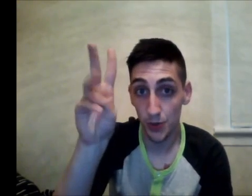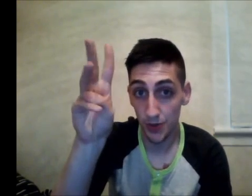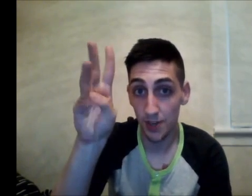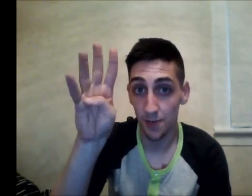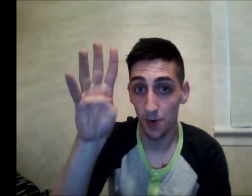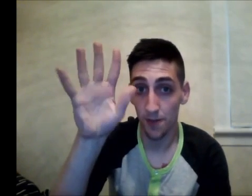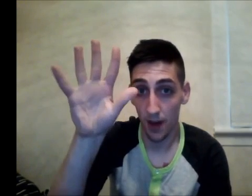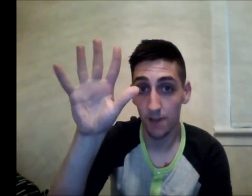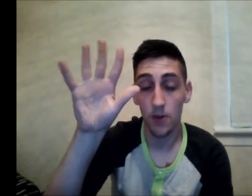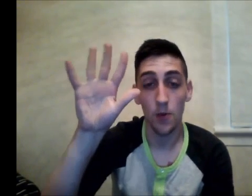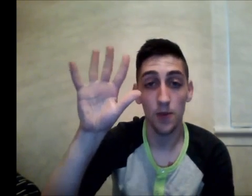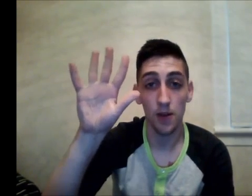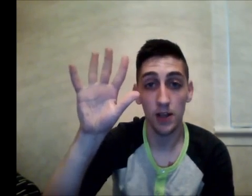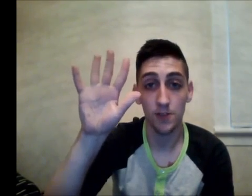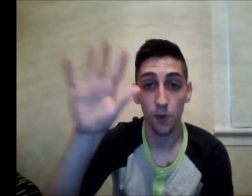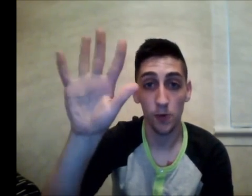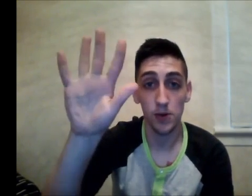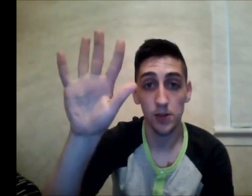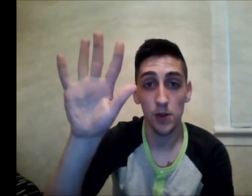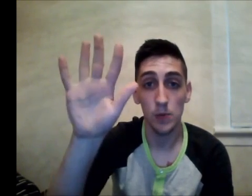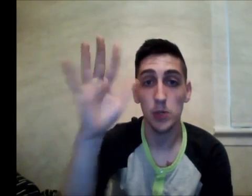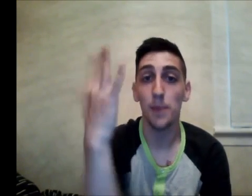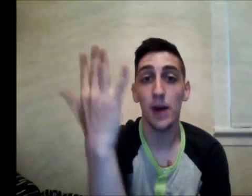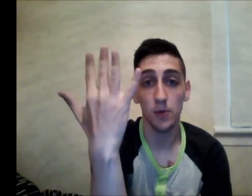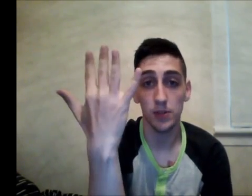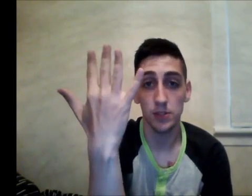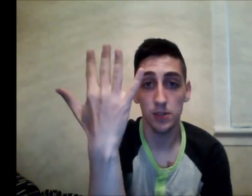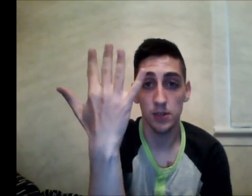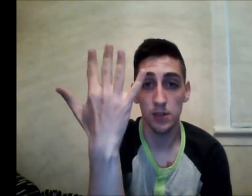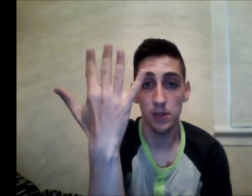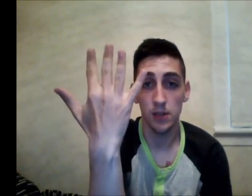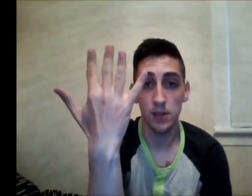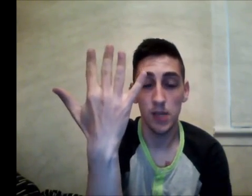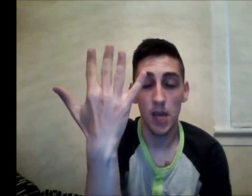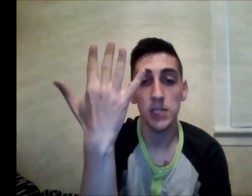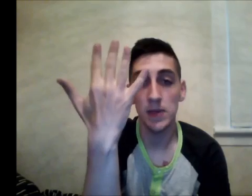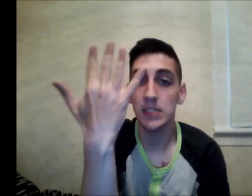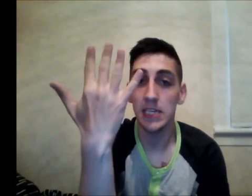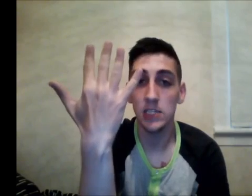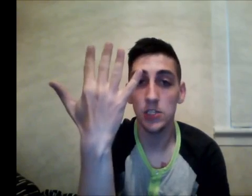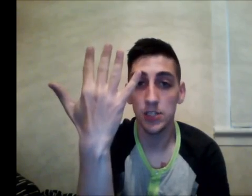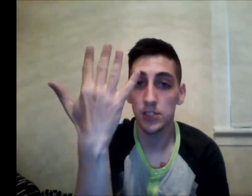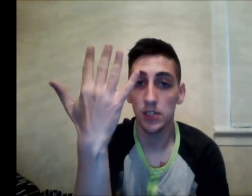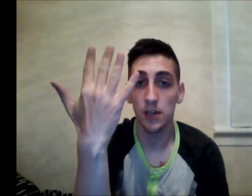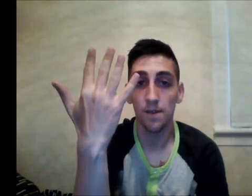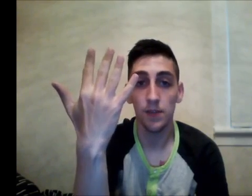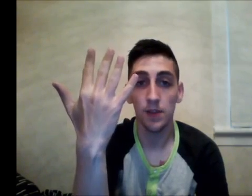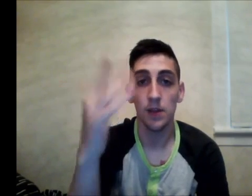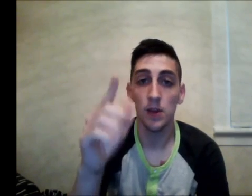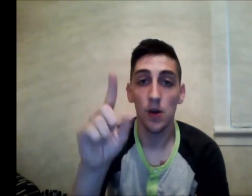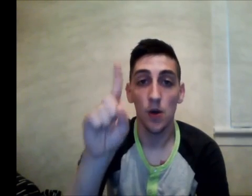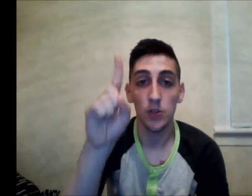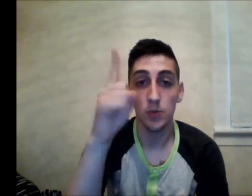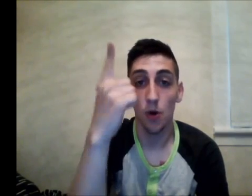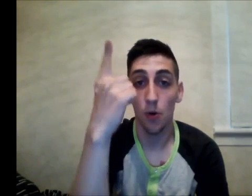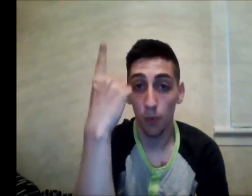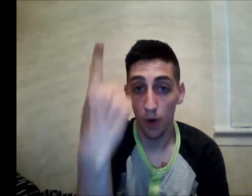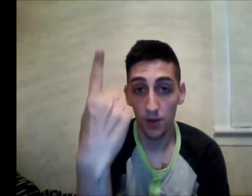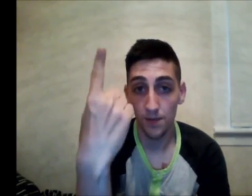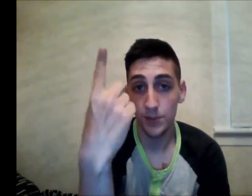3, 4, 5 with our hands forward. We do it backwards. It just makes it easier to see. So we've got 1,